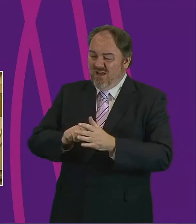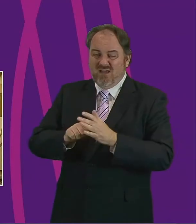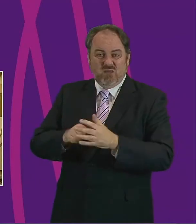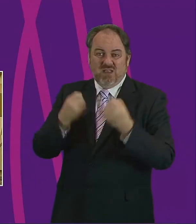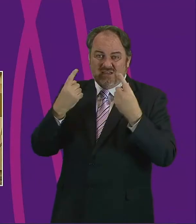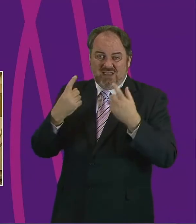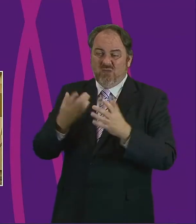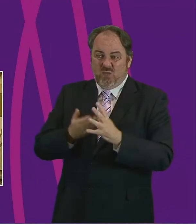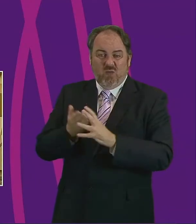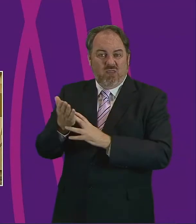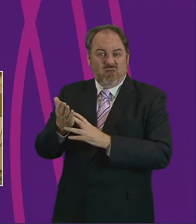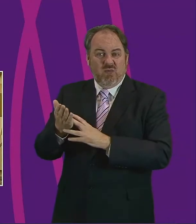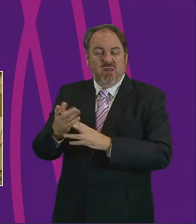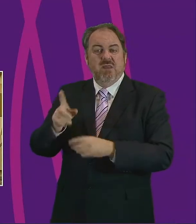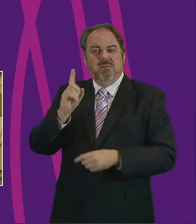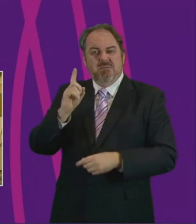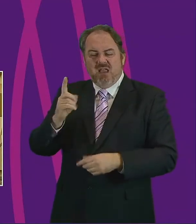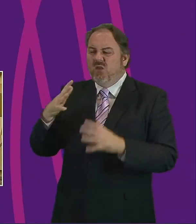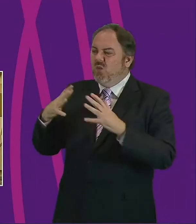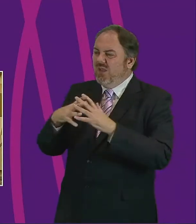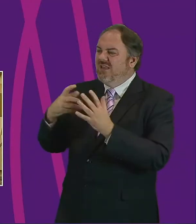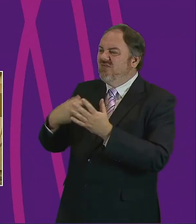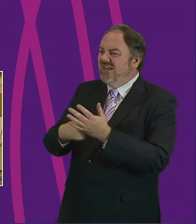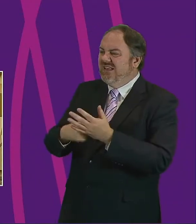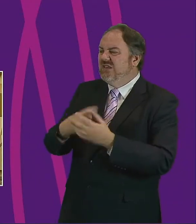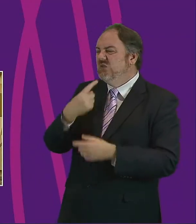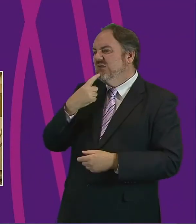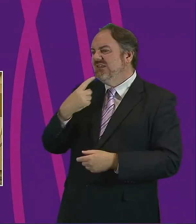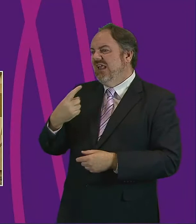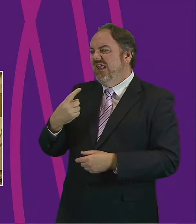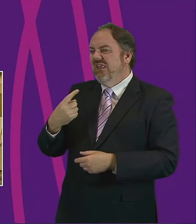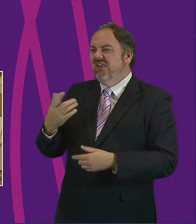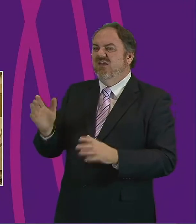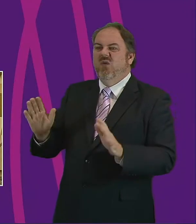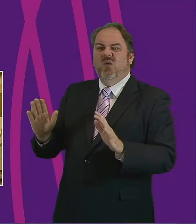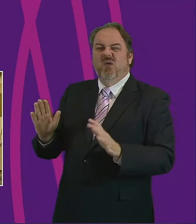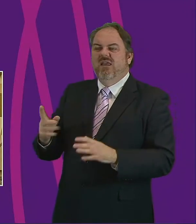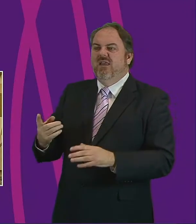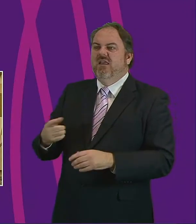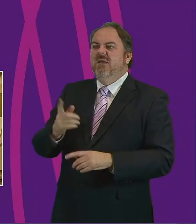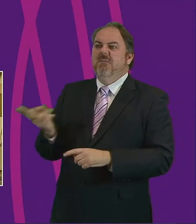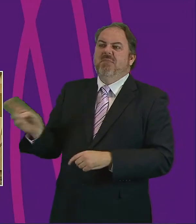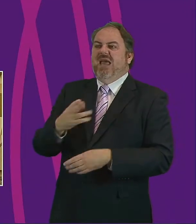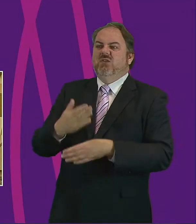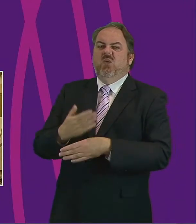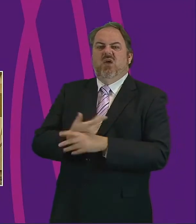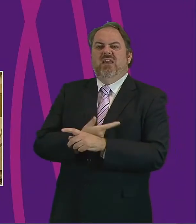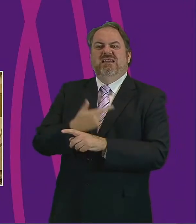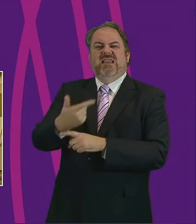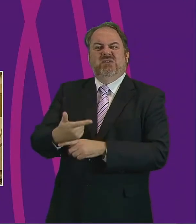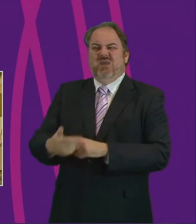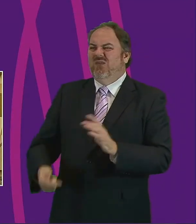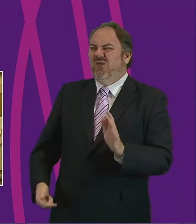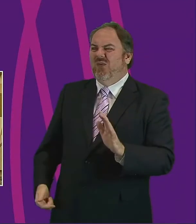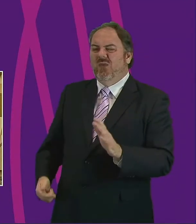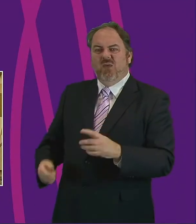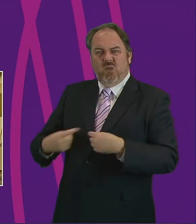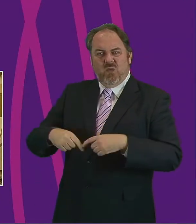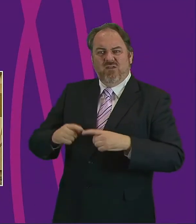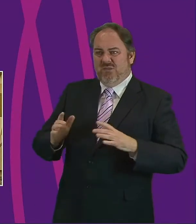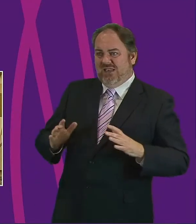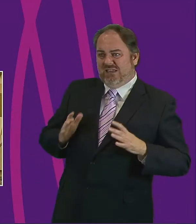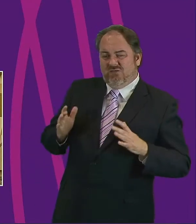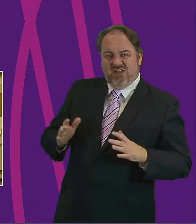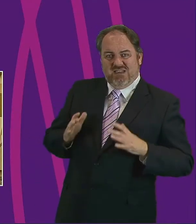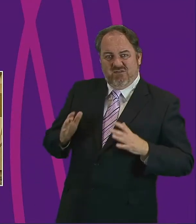to Willie Rennie is I don't think it's correct to characterise it as something that's coming up next week. This is something parents and others have been living with right